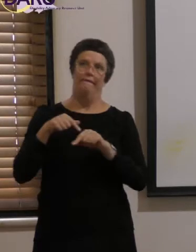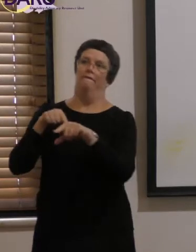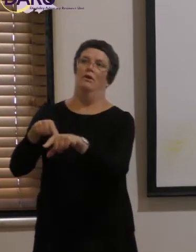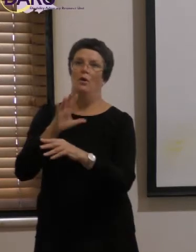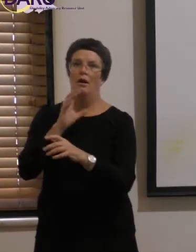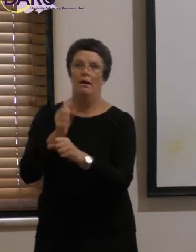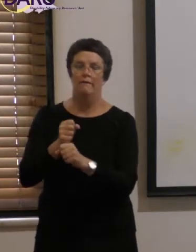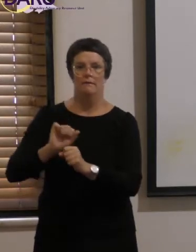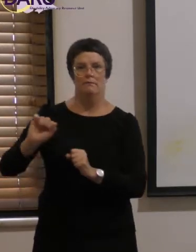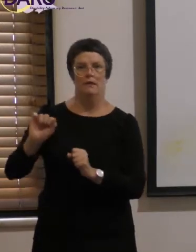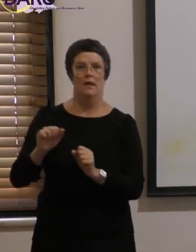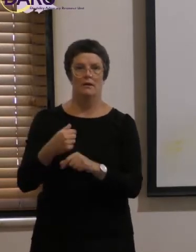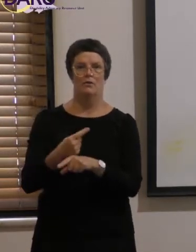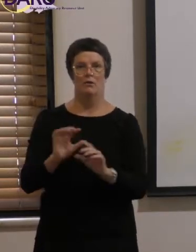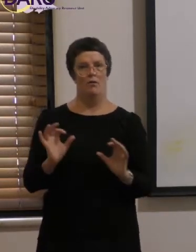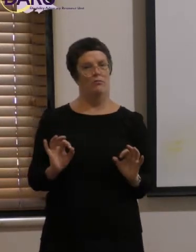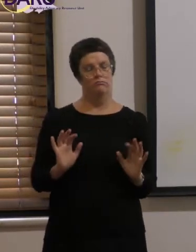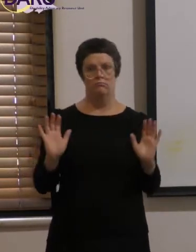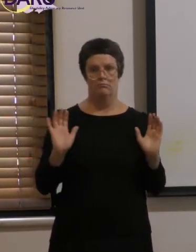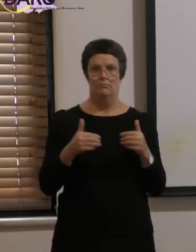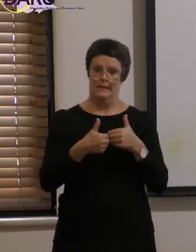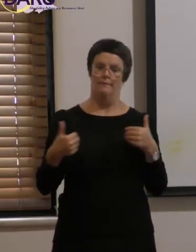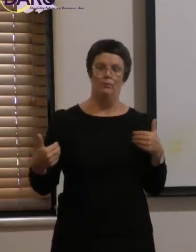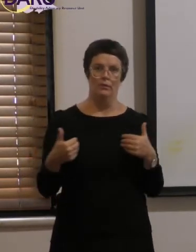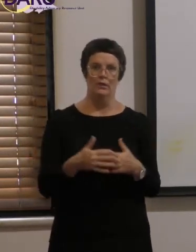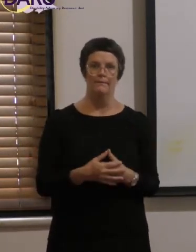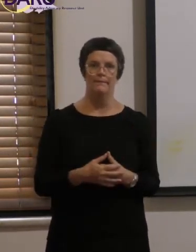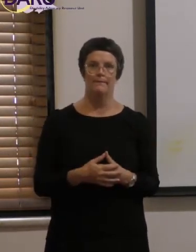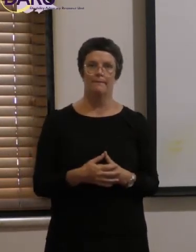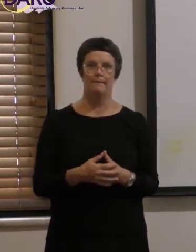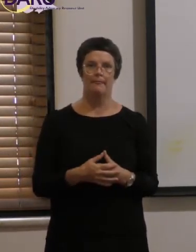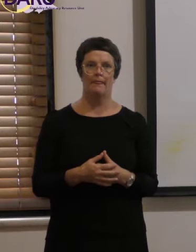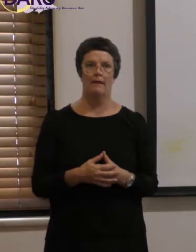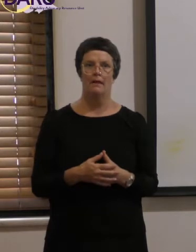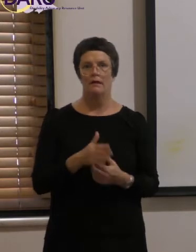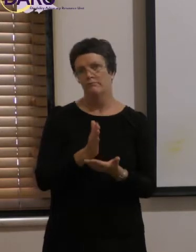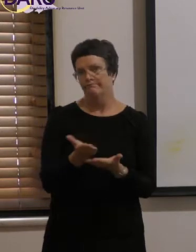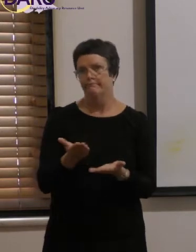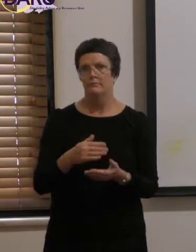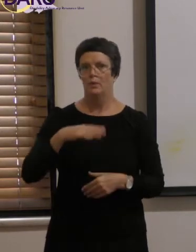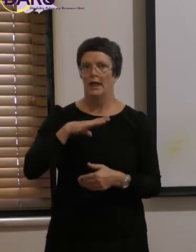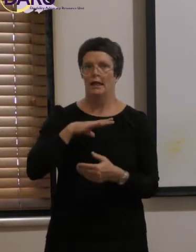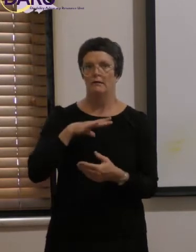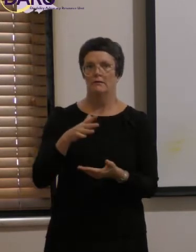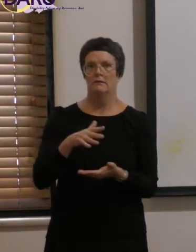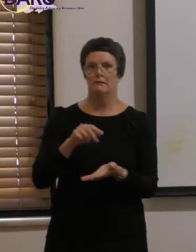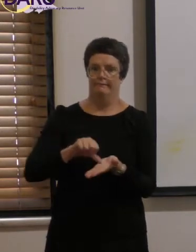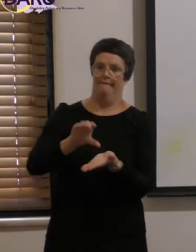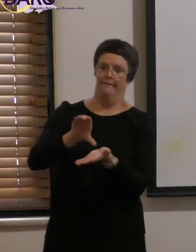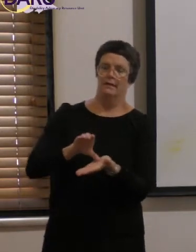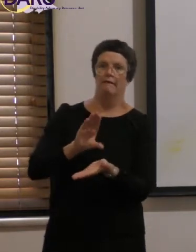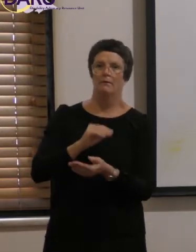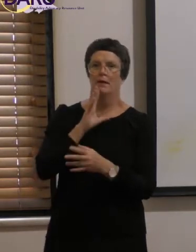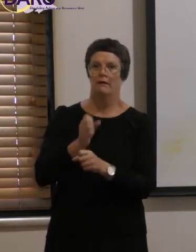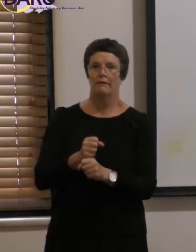or a government is the day we pack up the boxes. So, we certainly need core funding, but we have a very strong